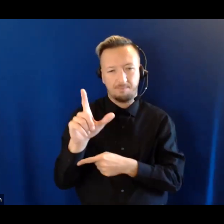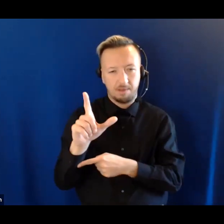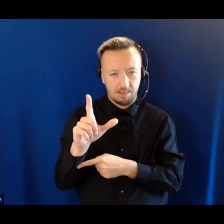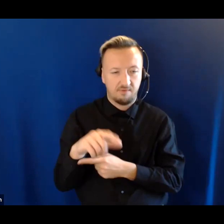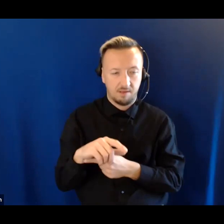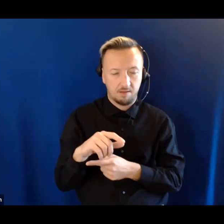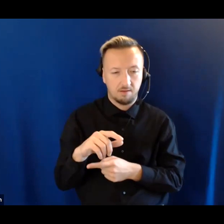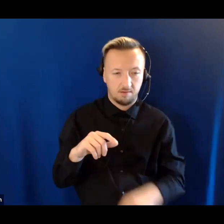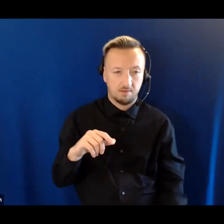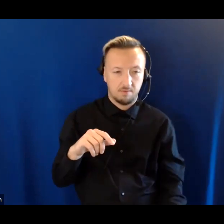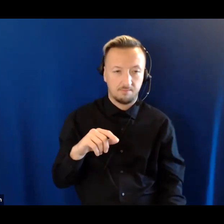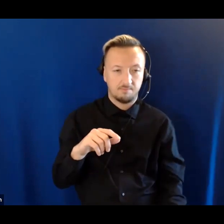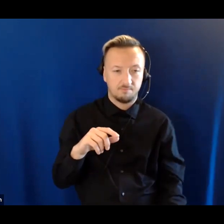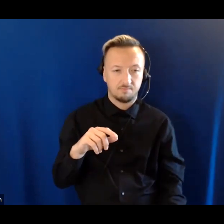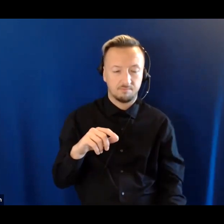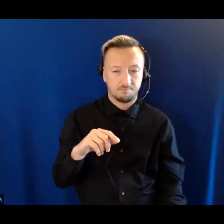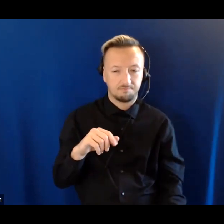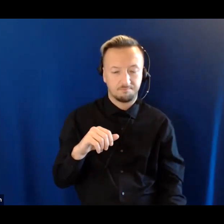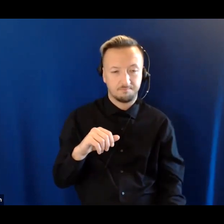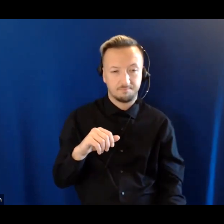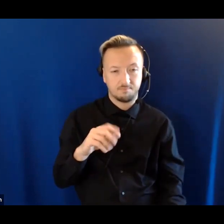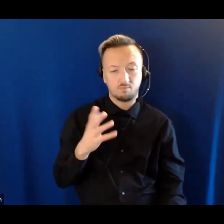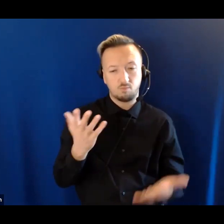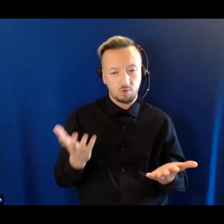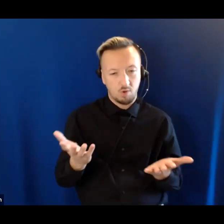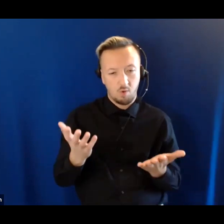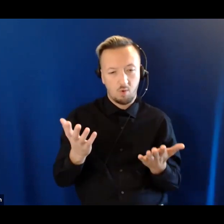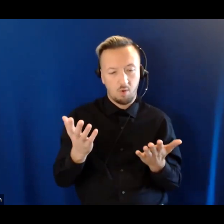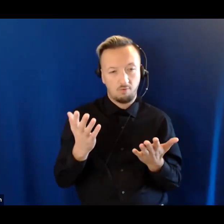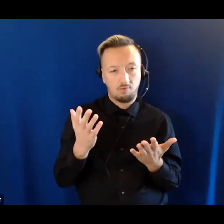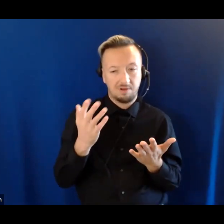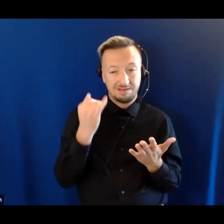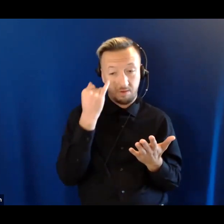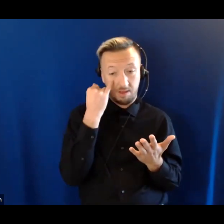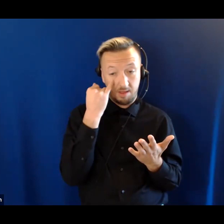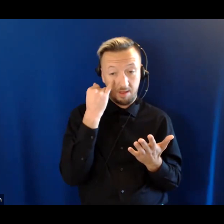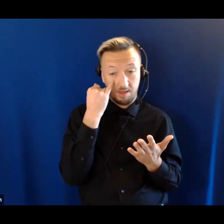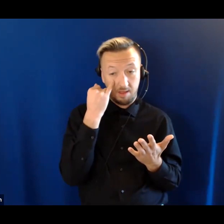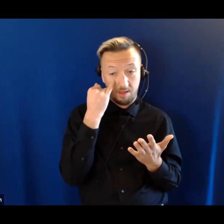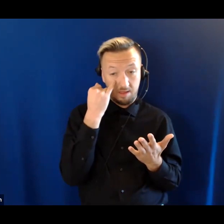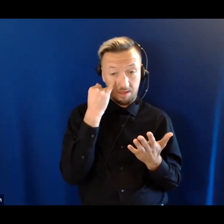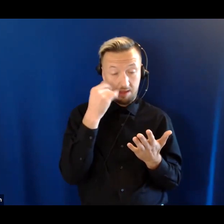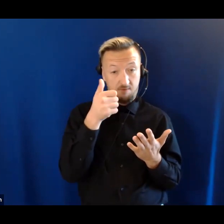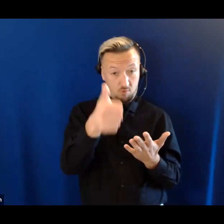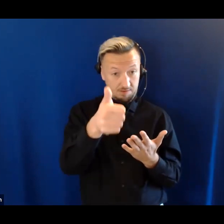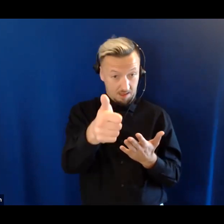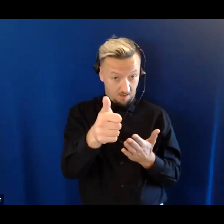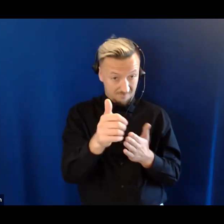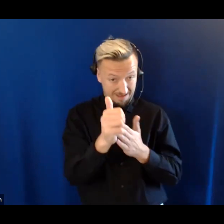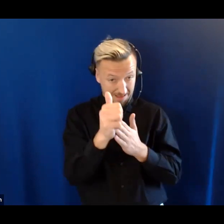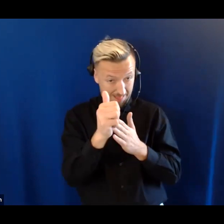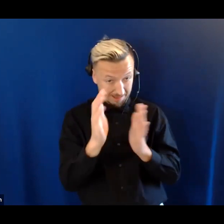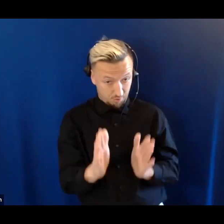ideas forward in the way they should be. And so, if you are a leader right now